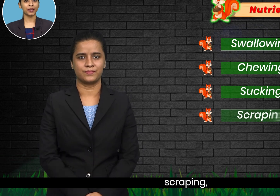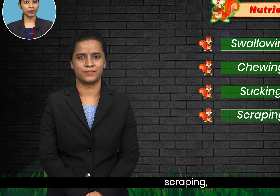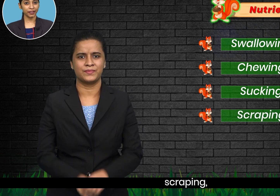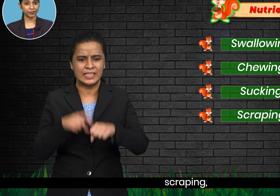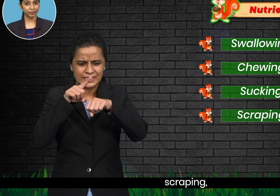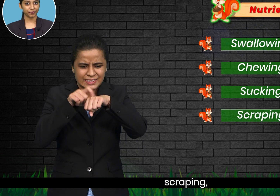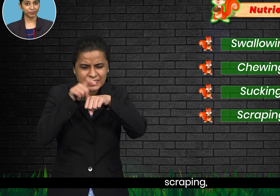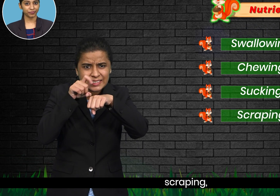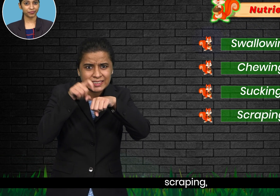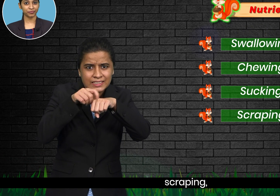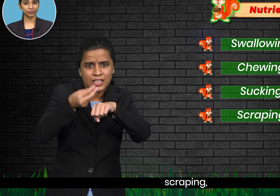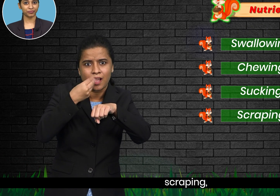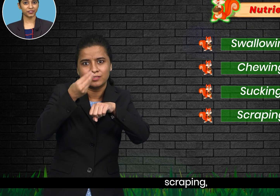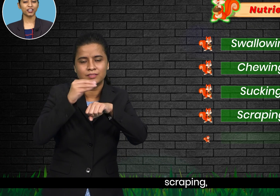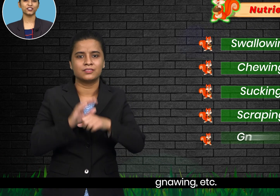scraping,